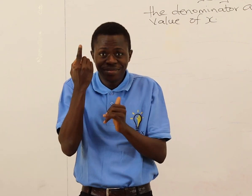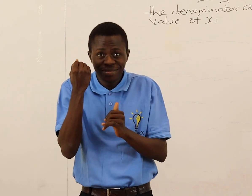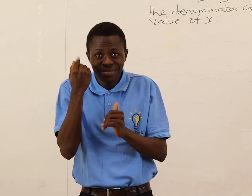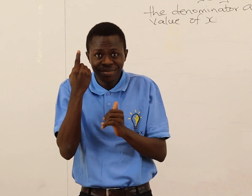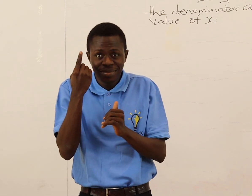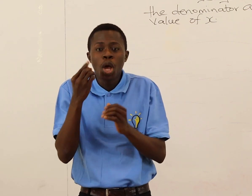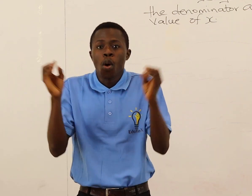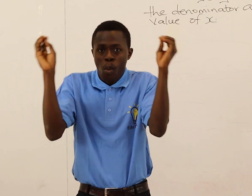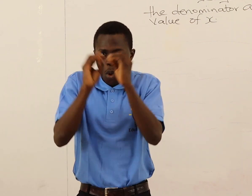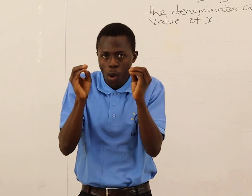are learning stays with us.